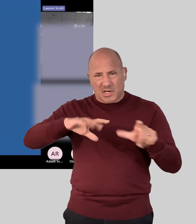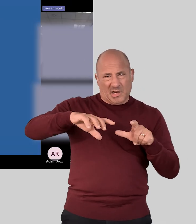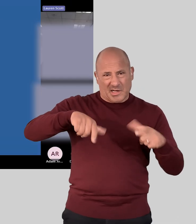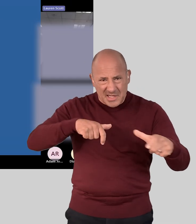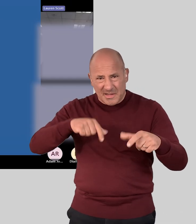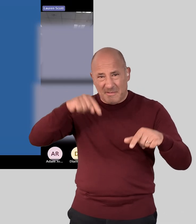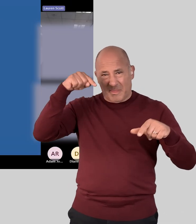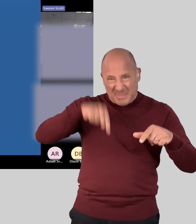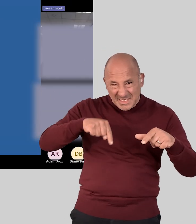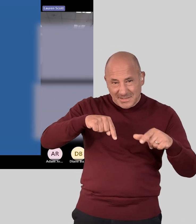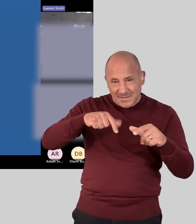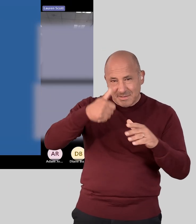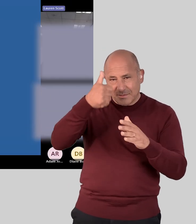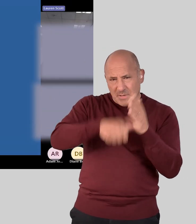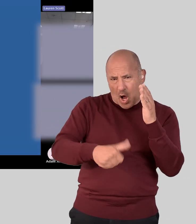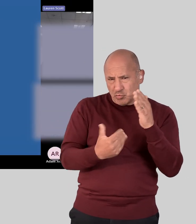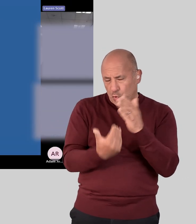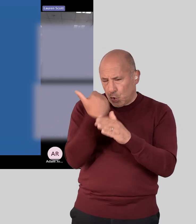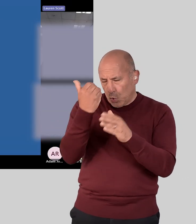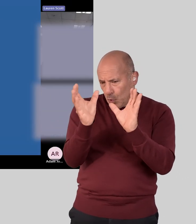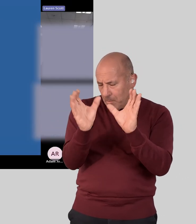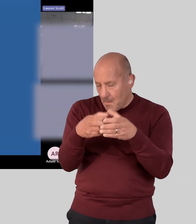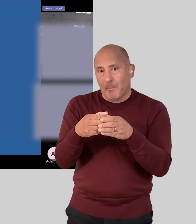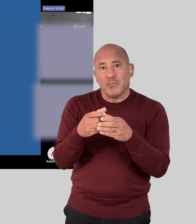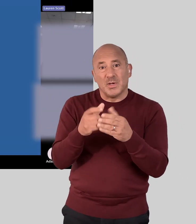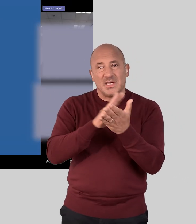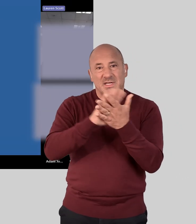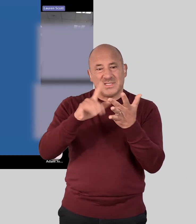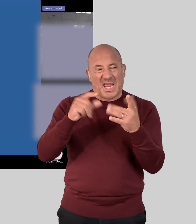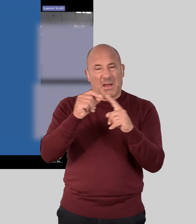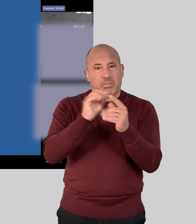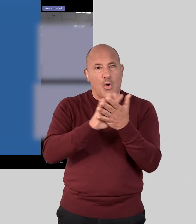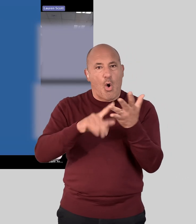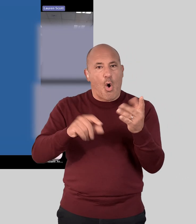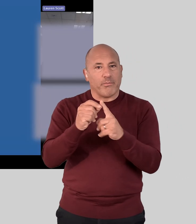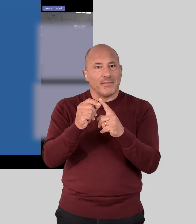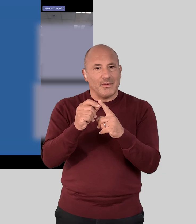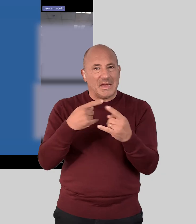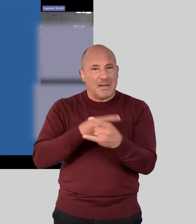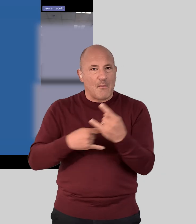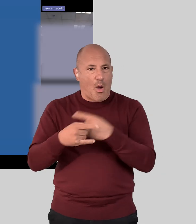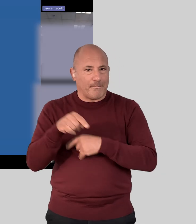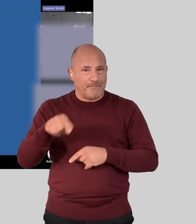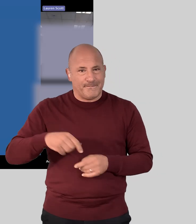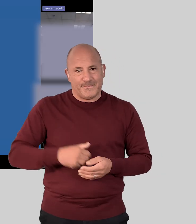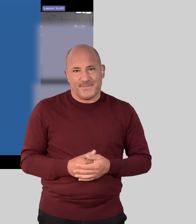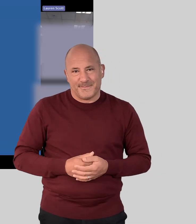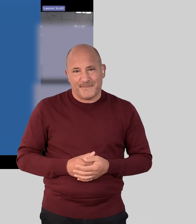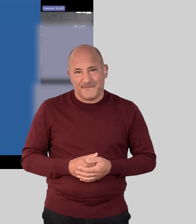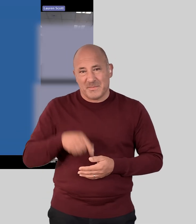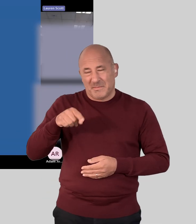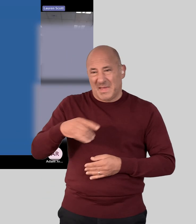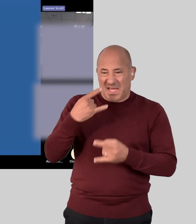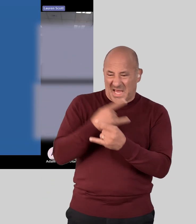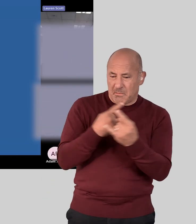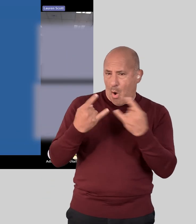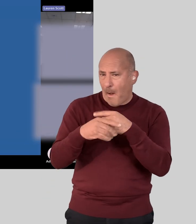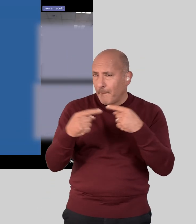breaks That technique would lay the foundation for a genre known as hip-hop.